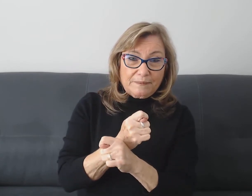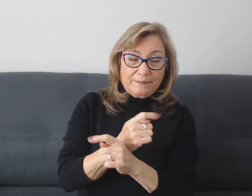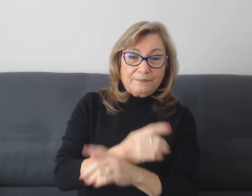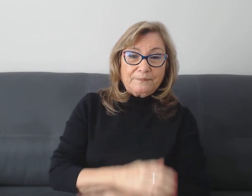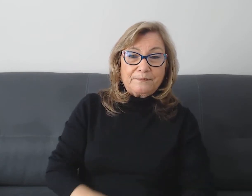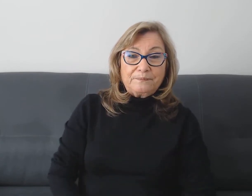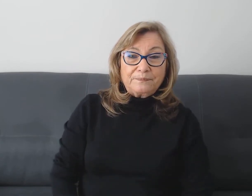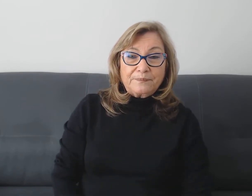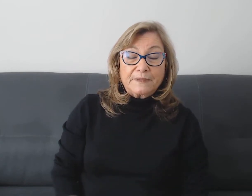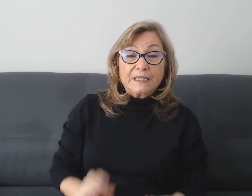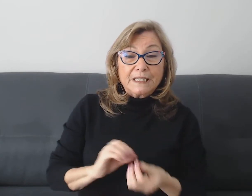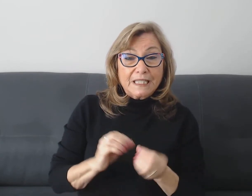Number one.